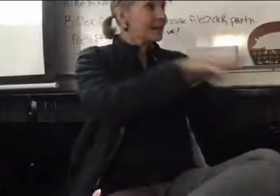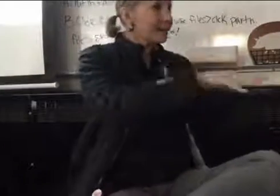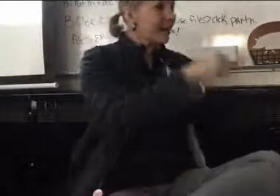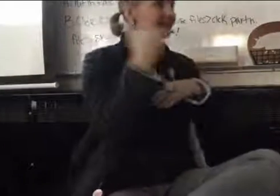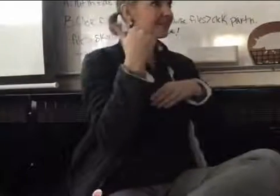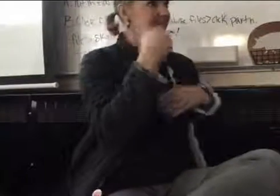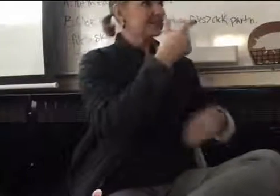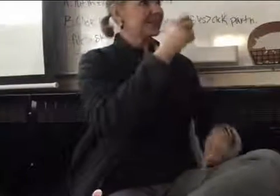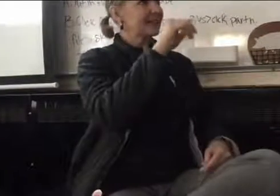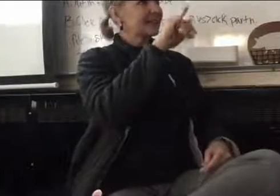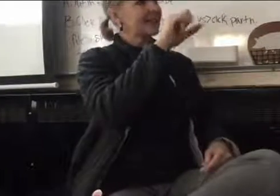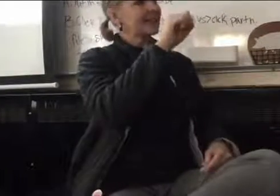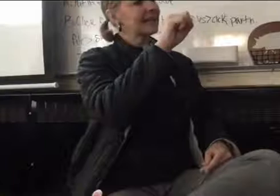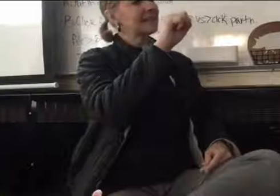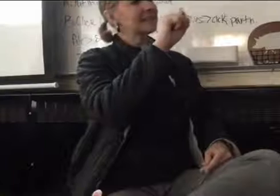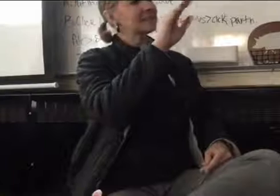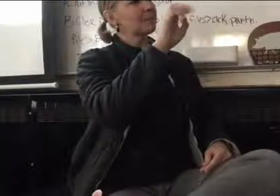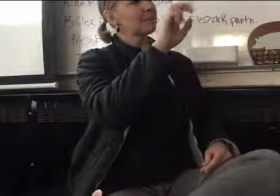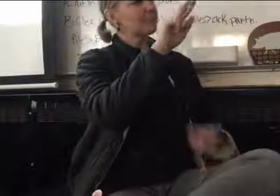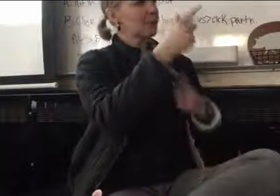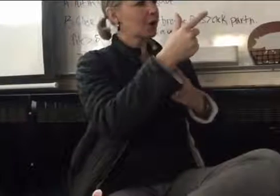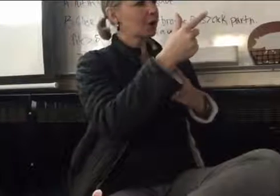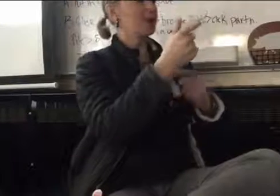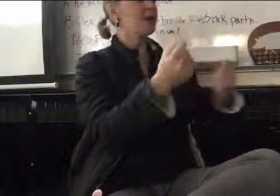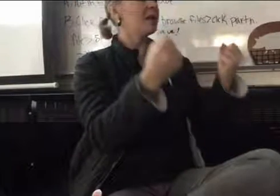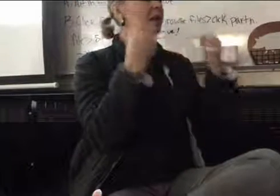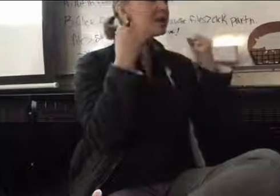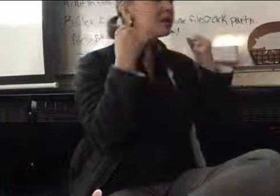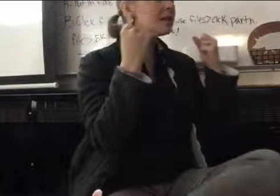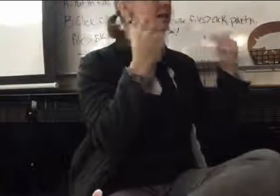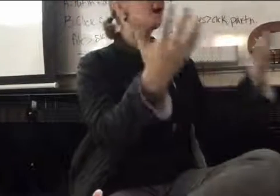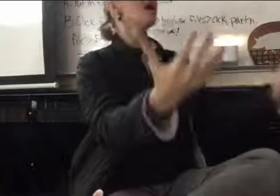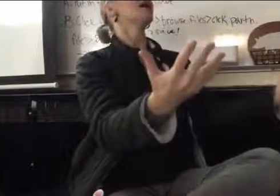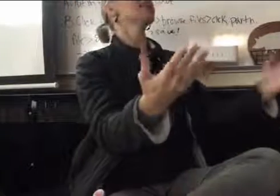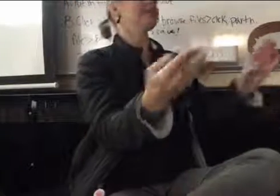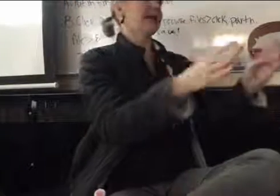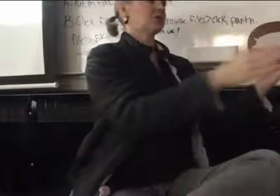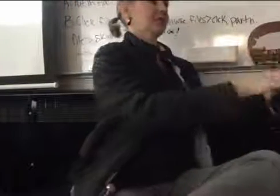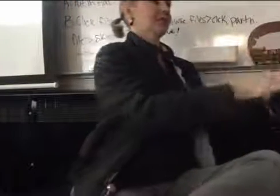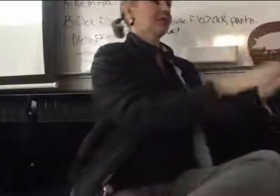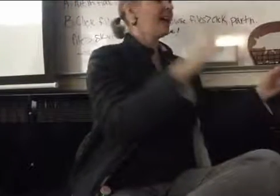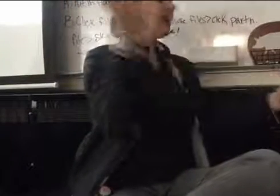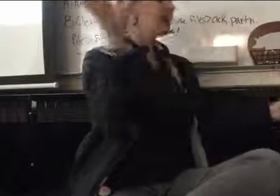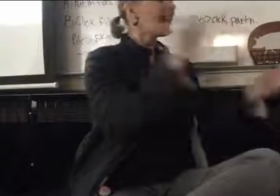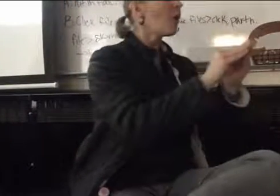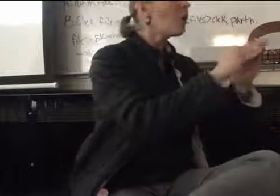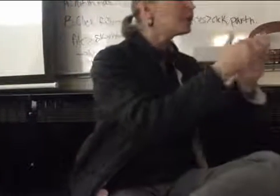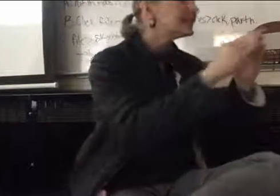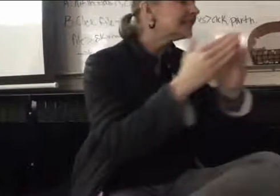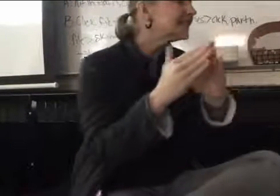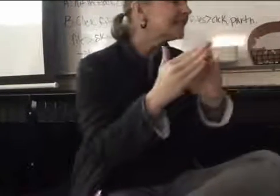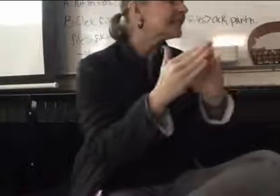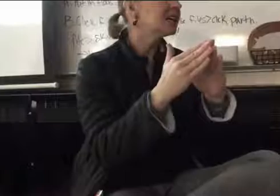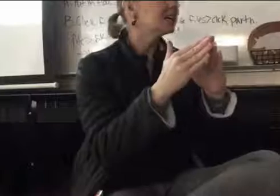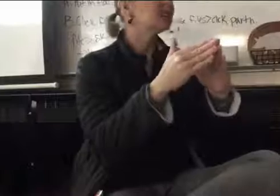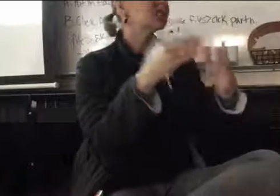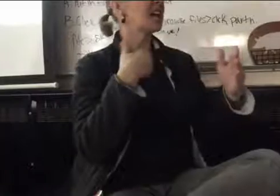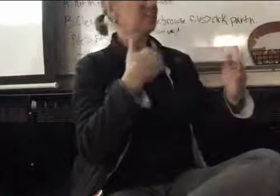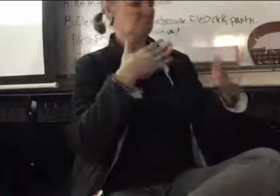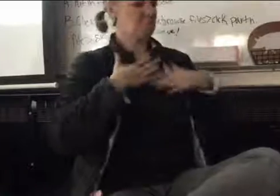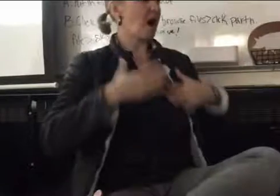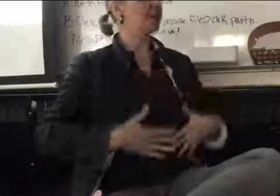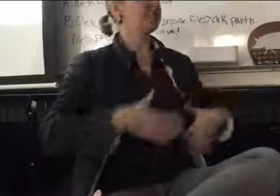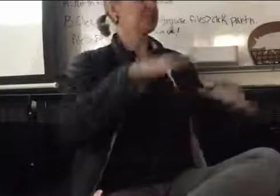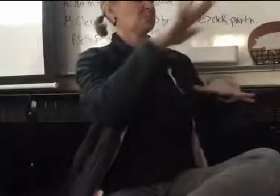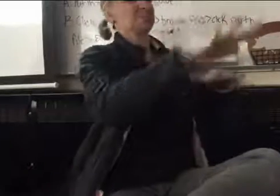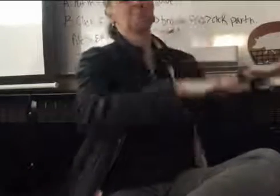Gettysburg, massive, massive casualties. This entire city, of this farm city, is just littered with people. Now,